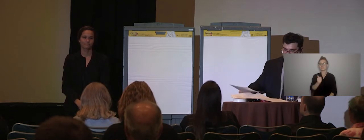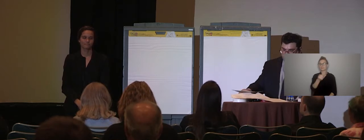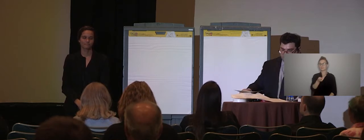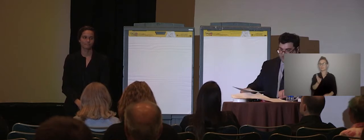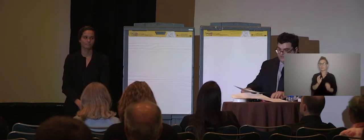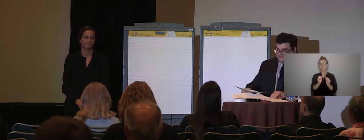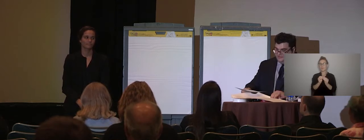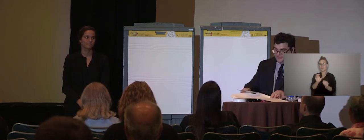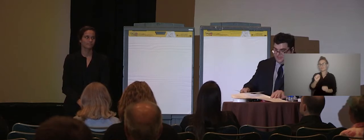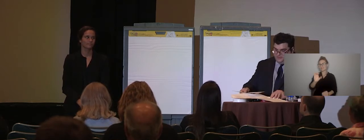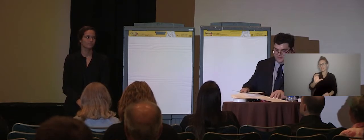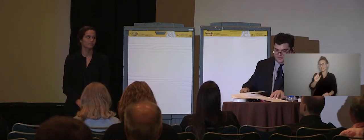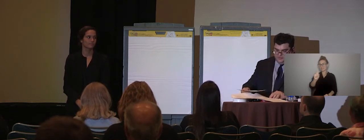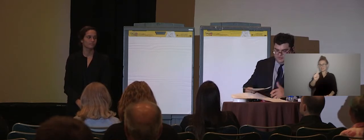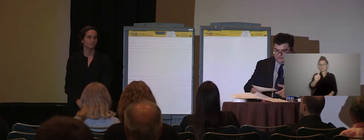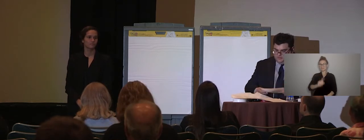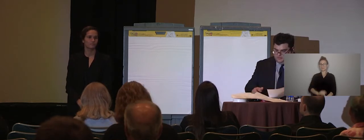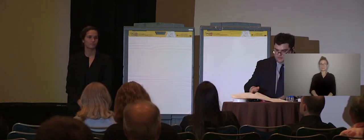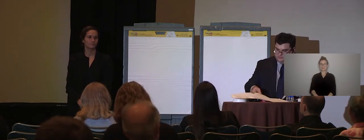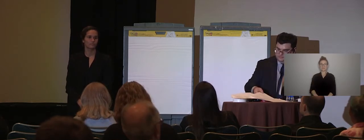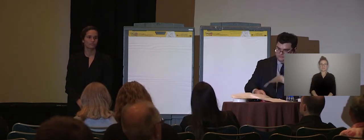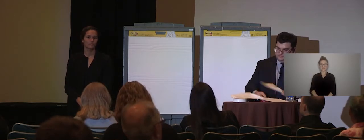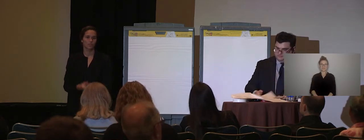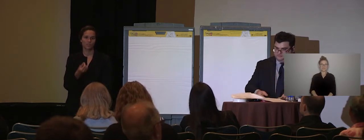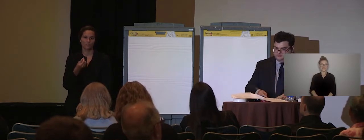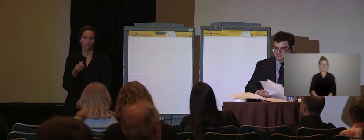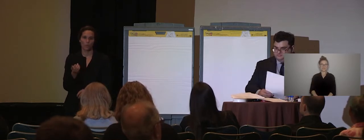Sorry, a few more seconds, everybody.